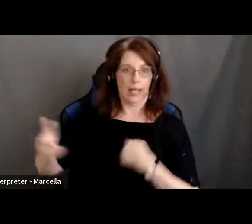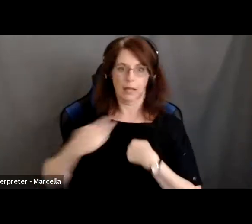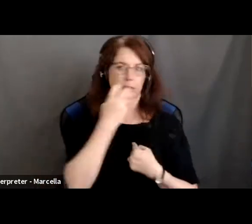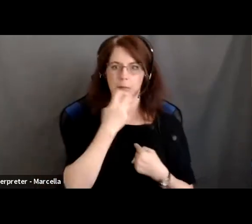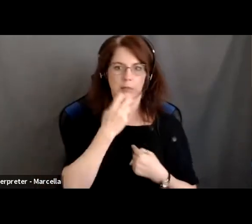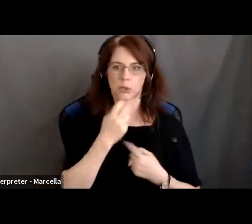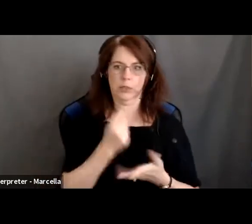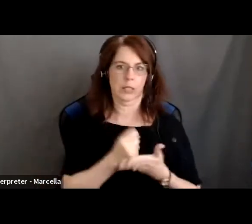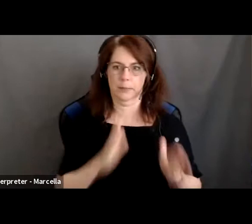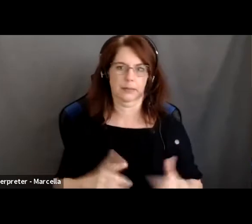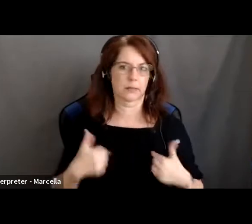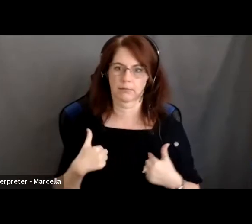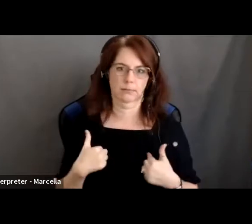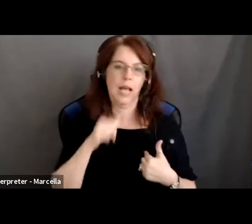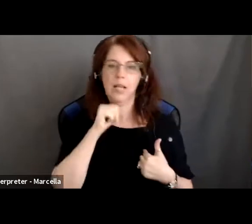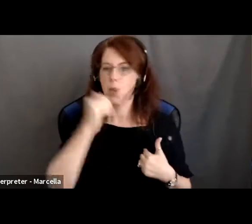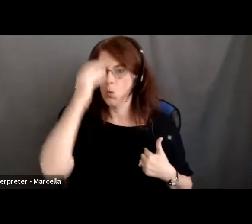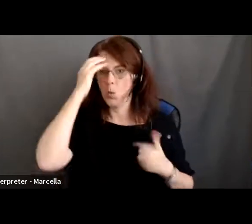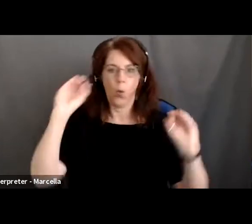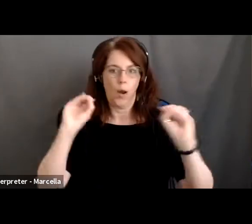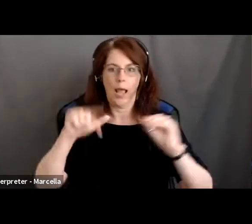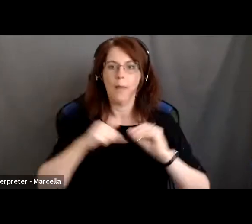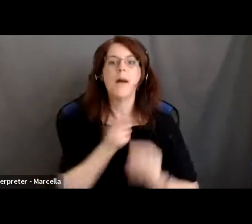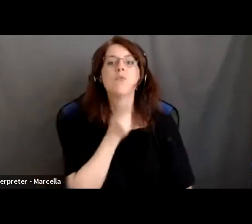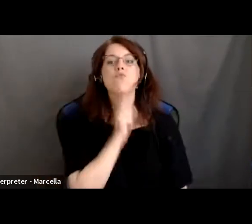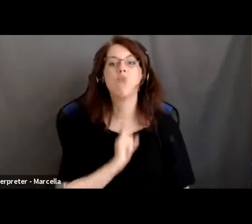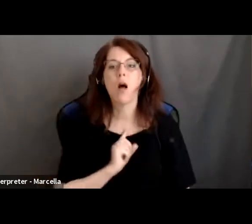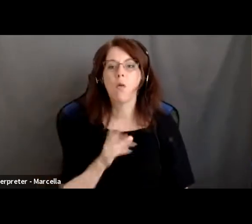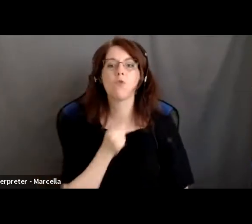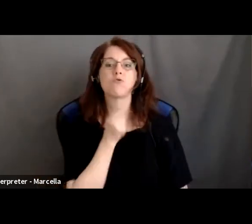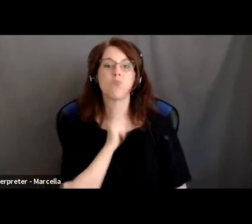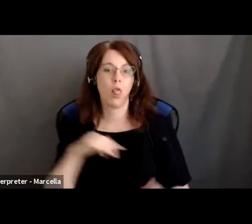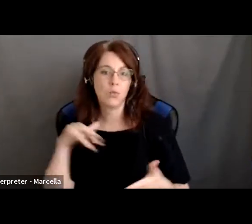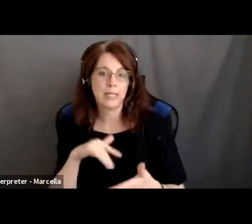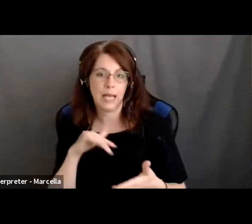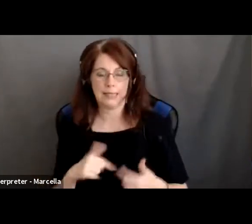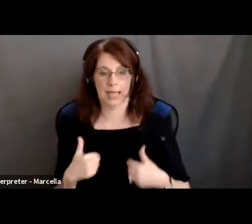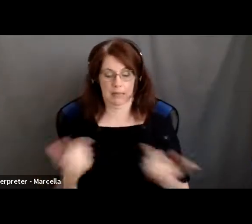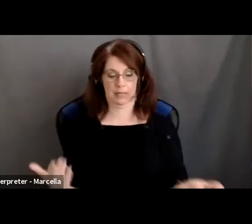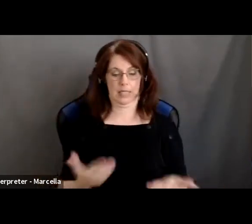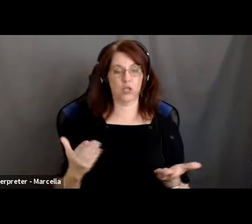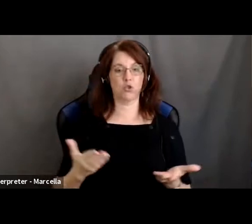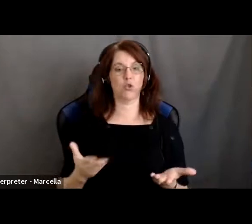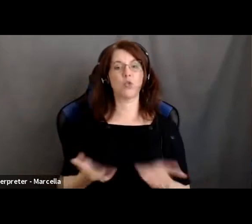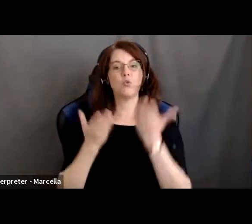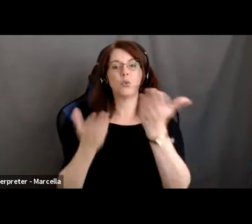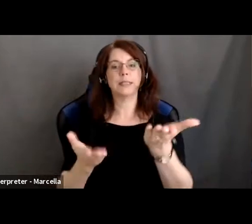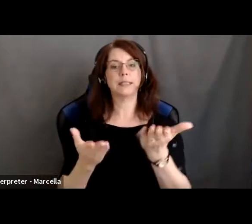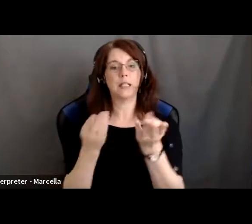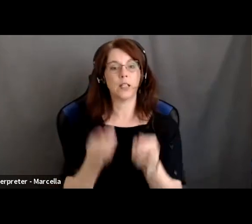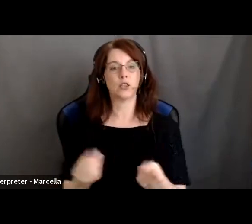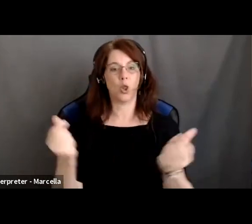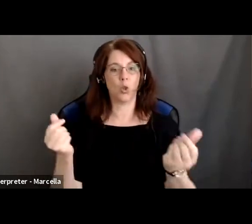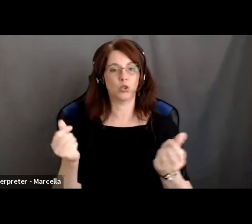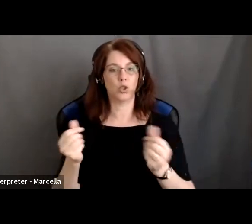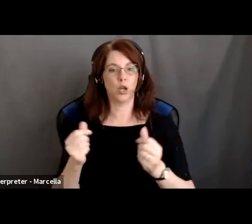know anything about swallowing or swallow studies. I am just here to present the solutions to actually